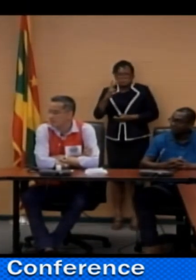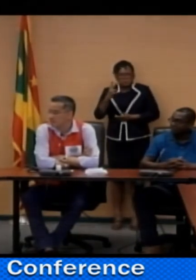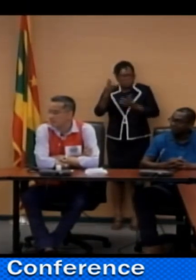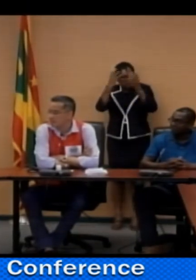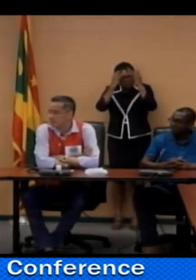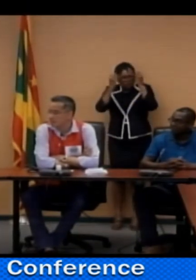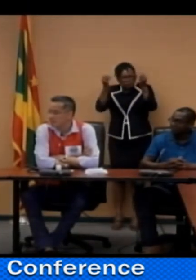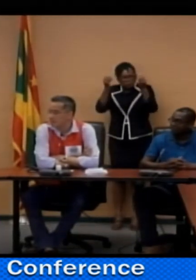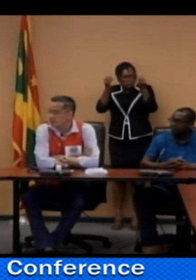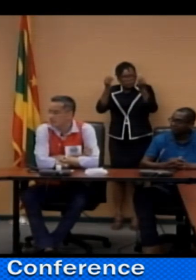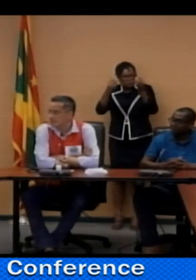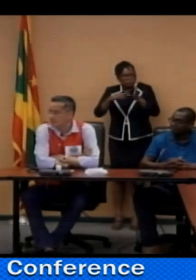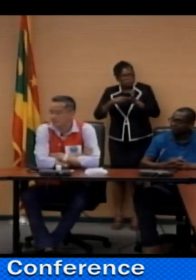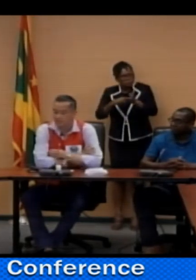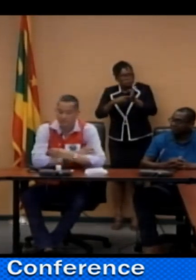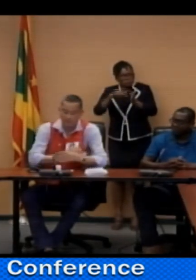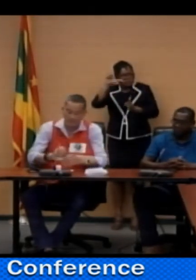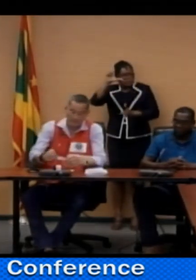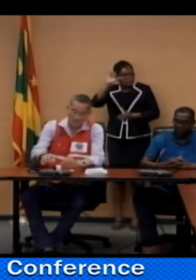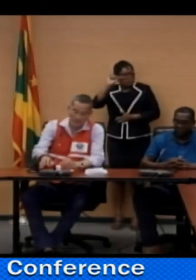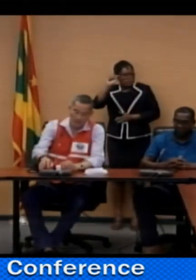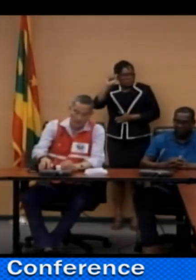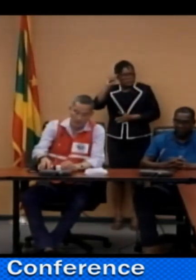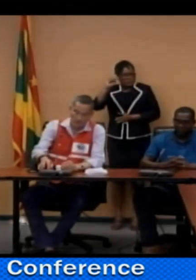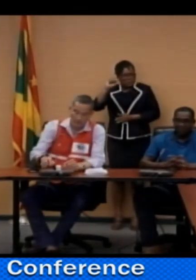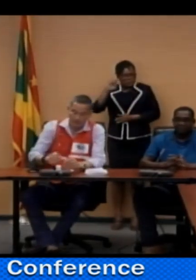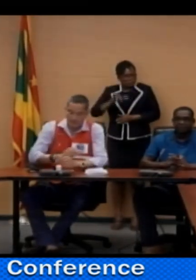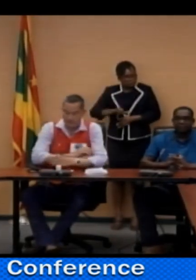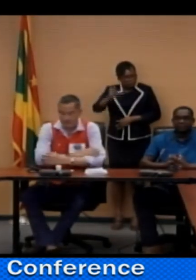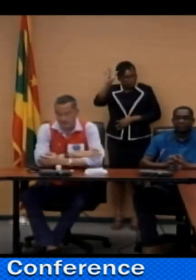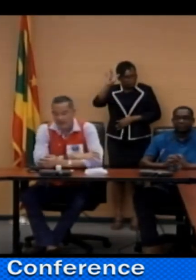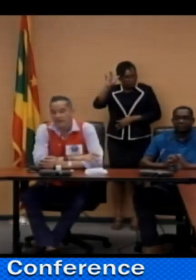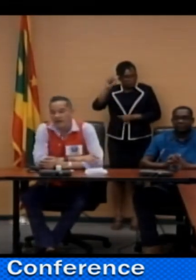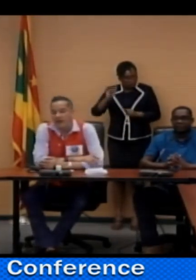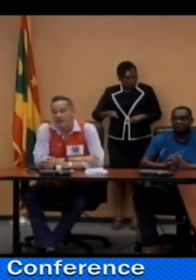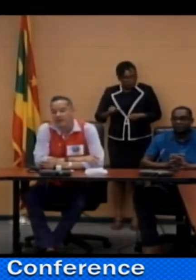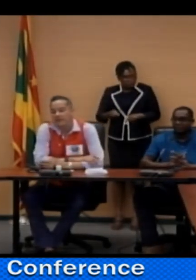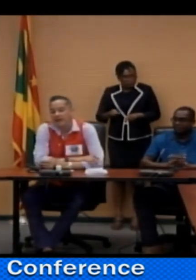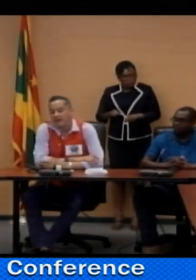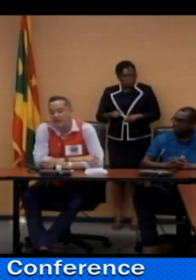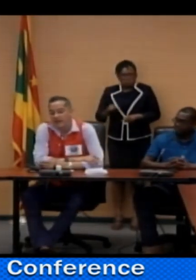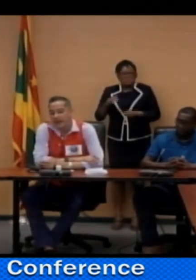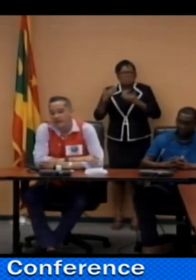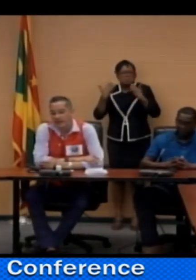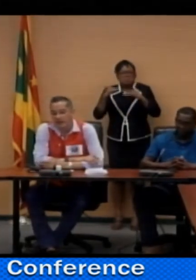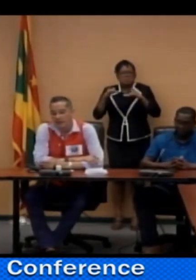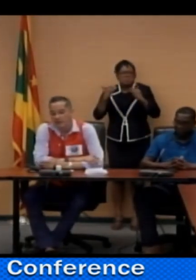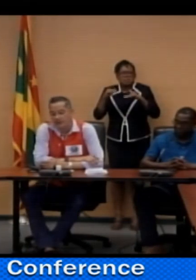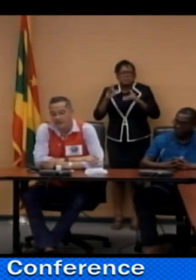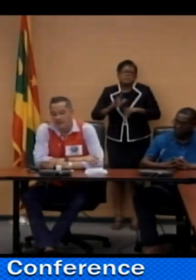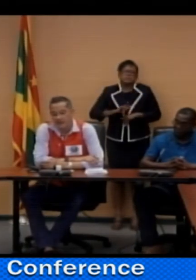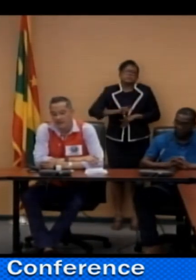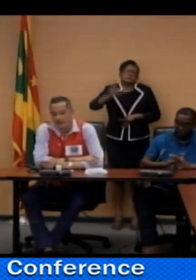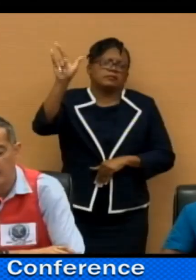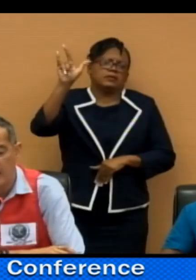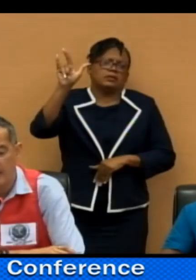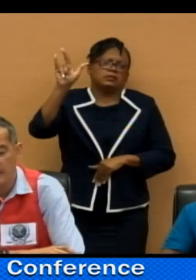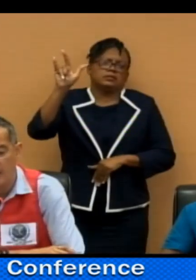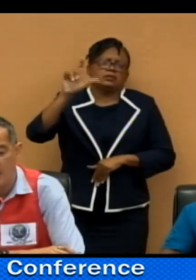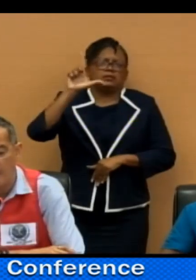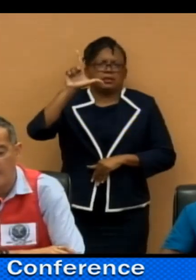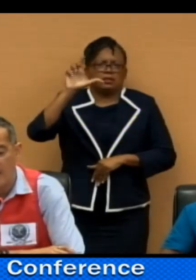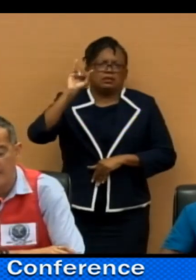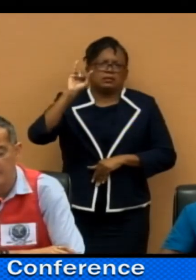information showing that flights are still available. There are limited flights on LIAT right now. For instance,